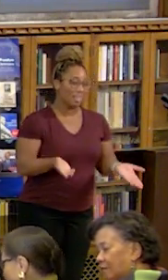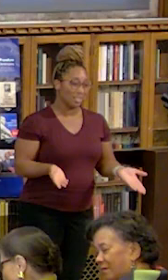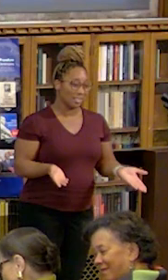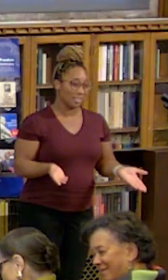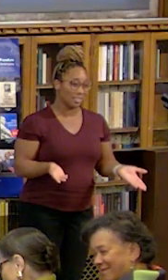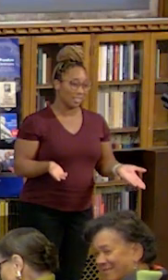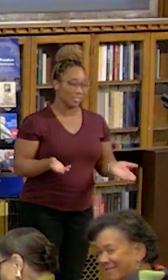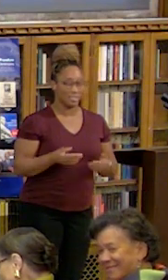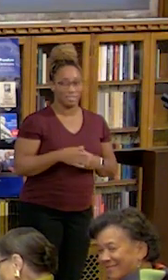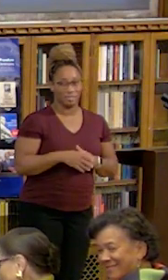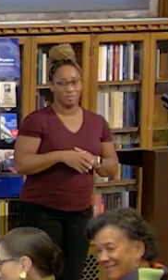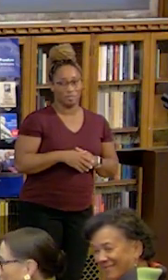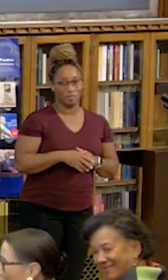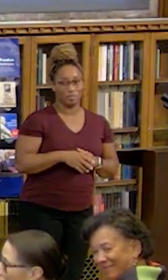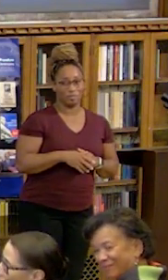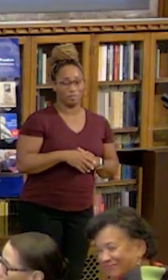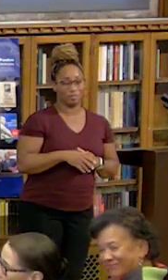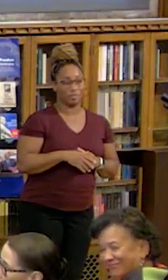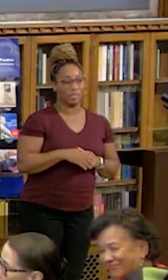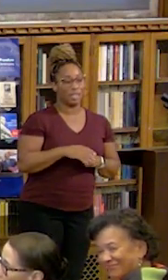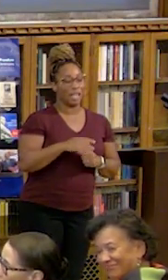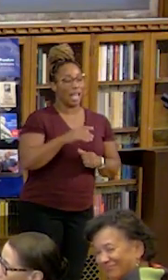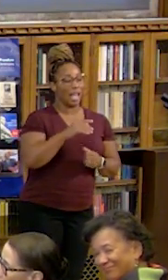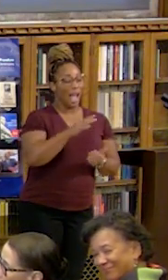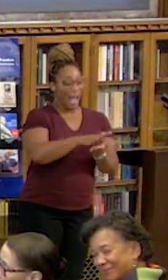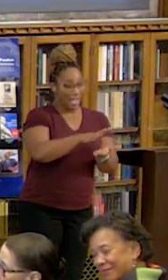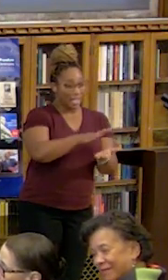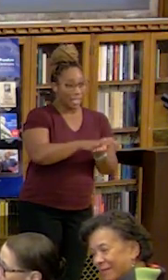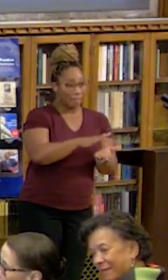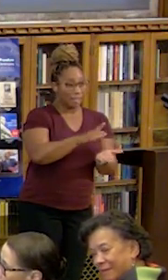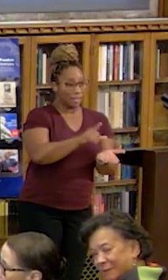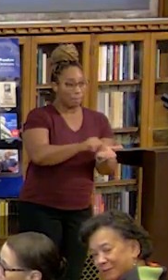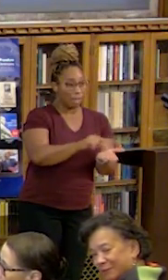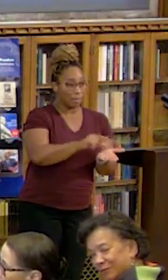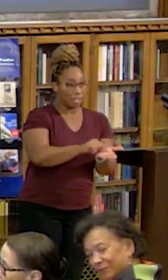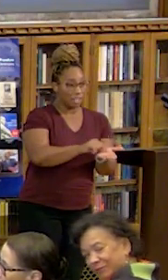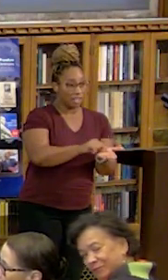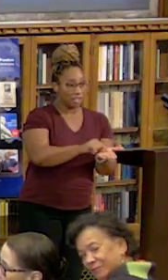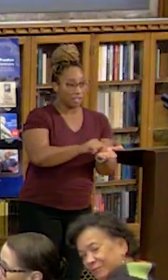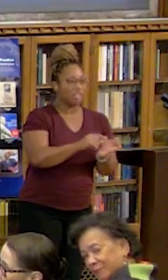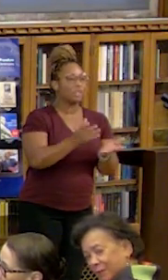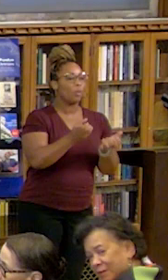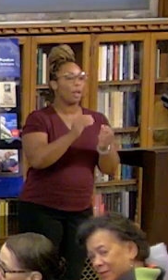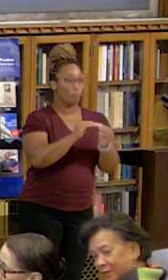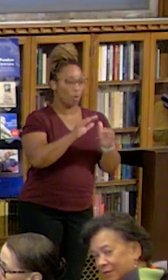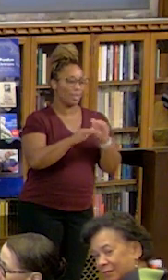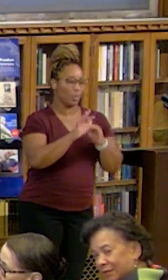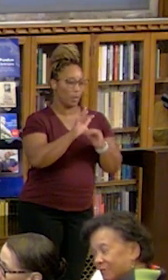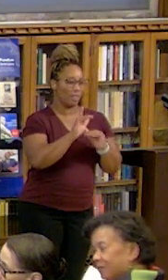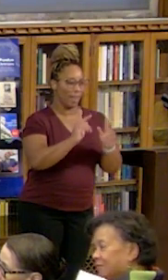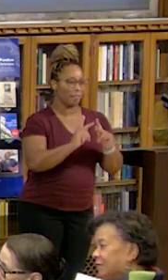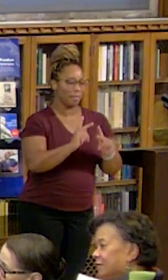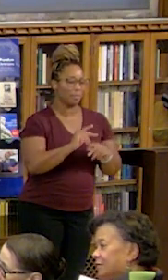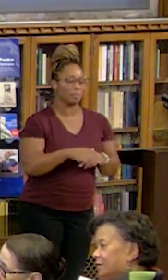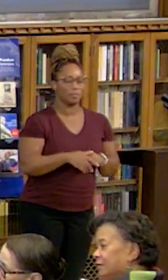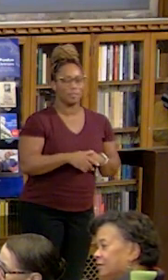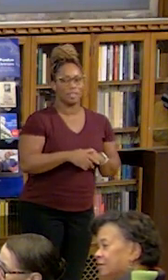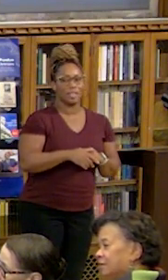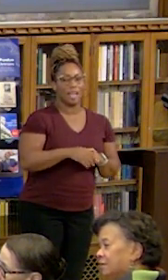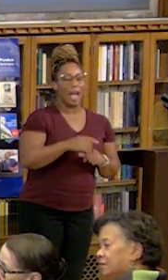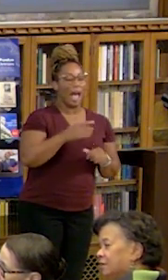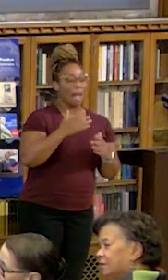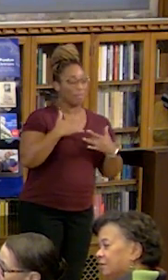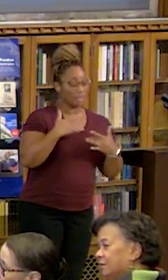honest that academics publish we publish for each other uh and I'm